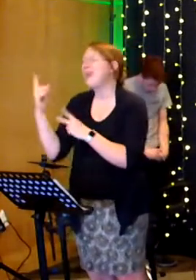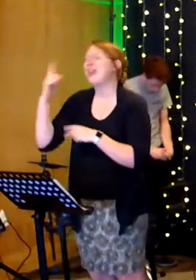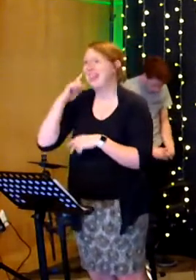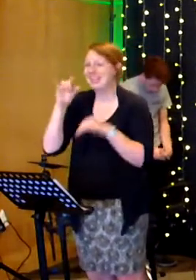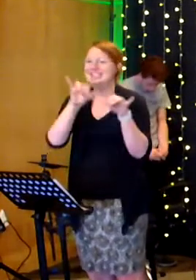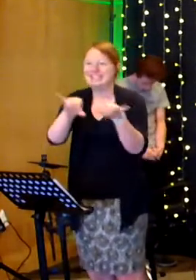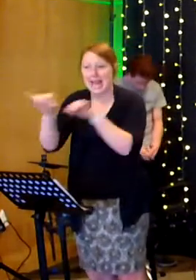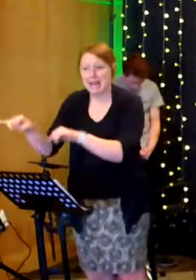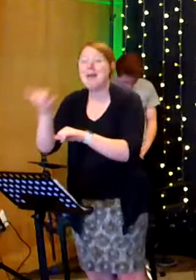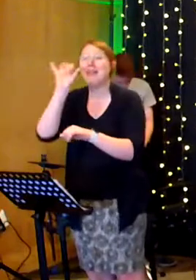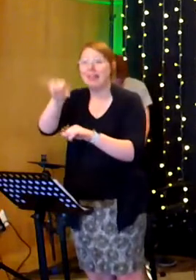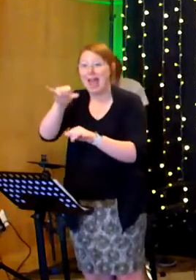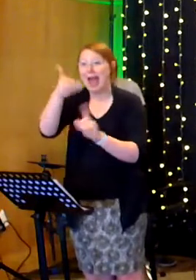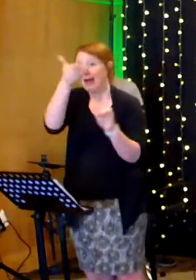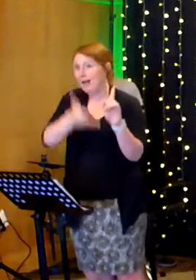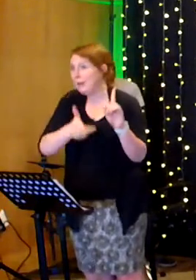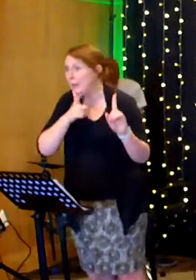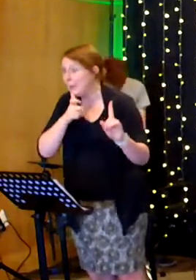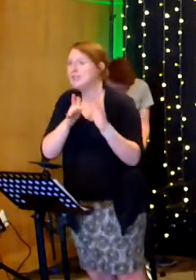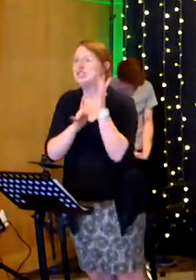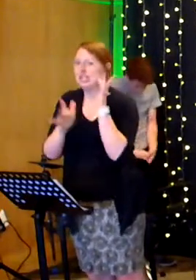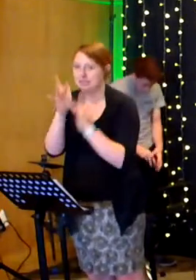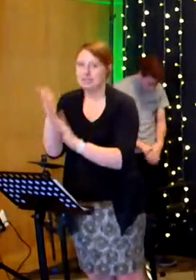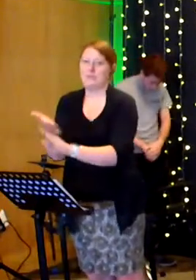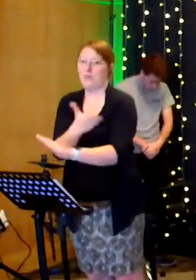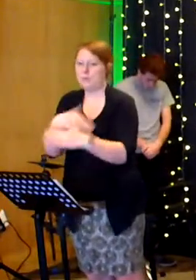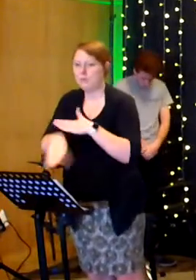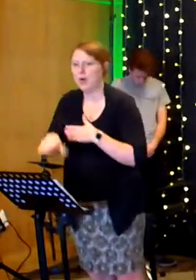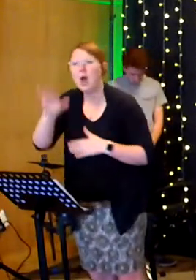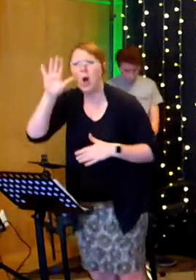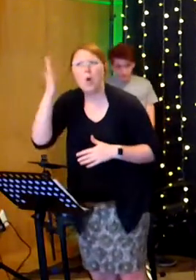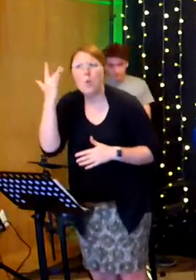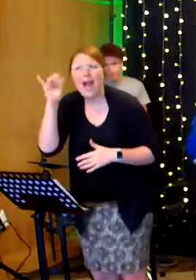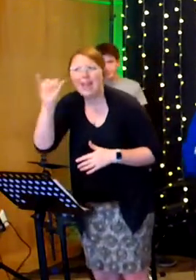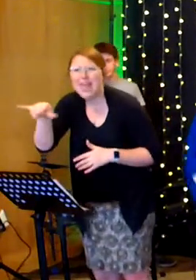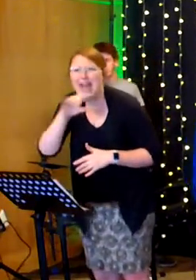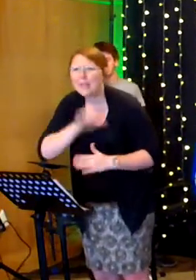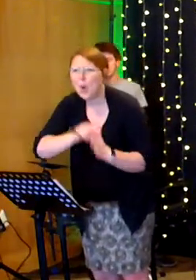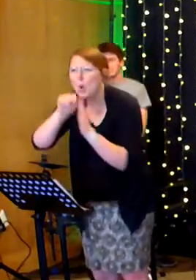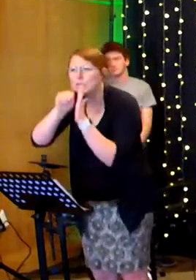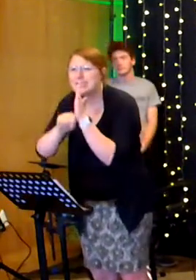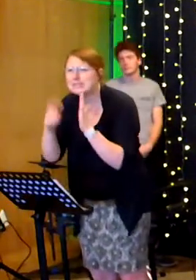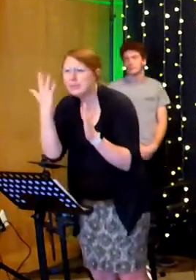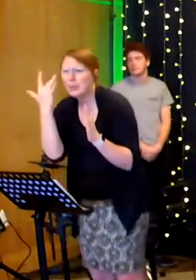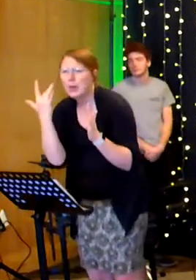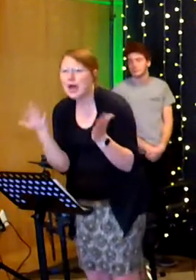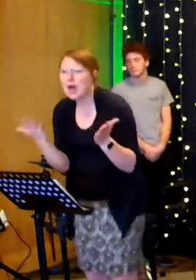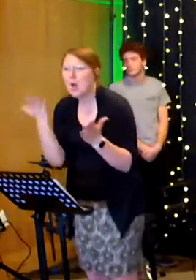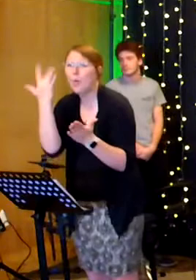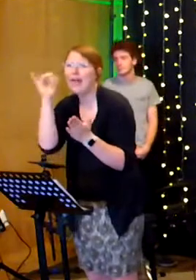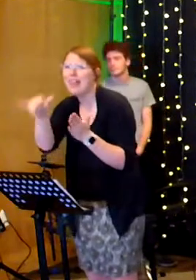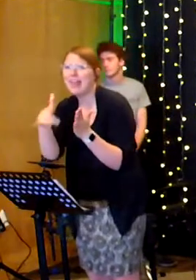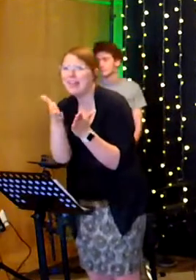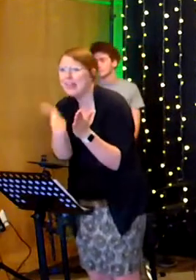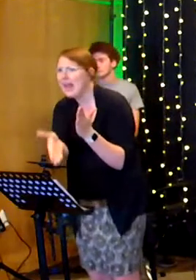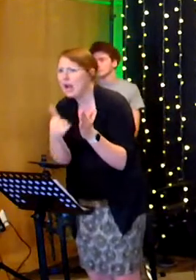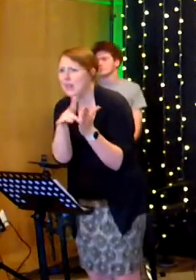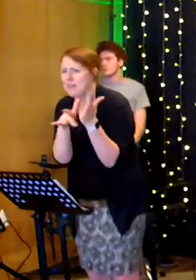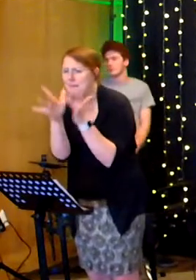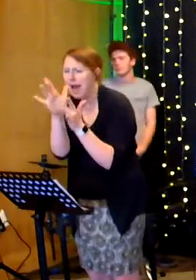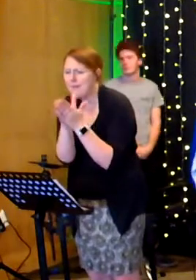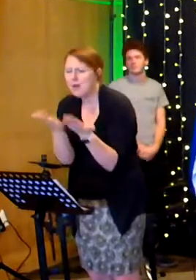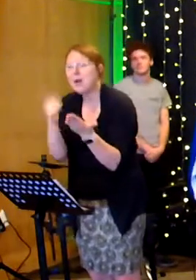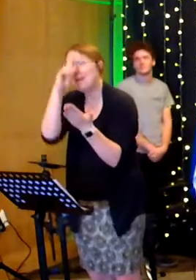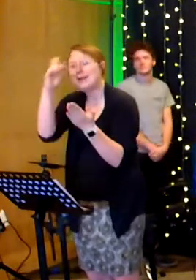like Jesus precarnate. And why would you have something like that in the Bible? Because it demonstrates what our relationship with Christ